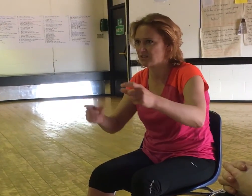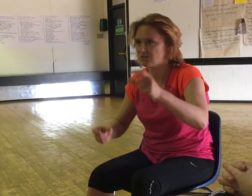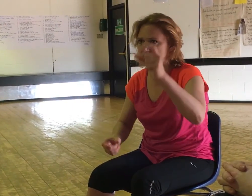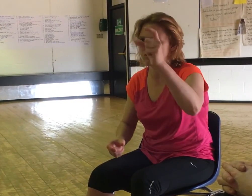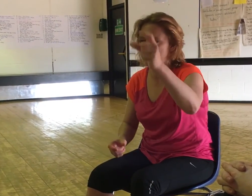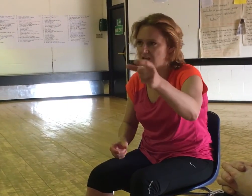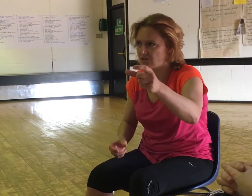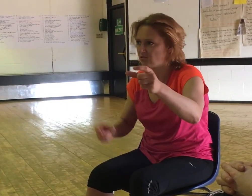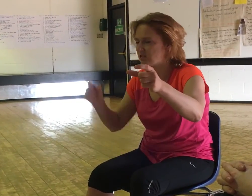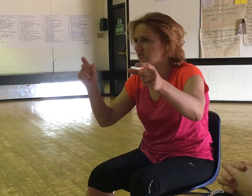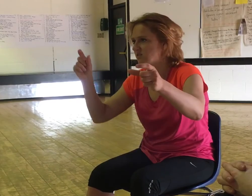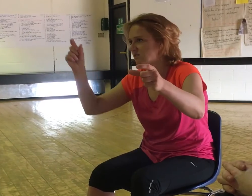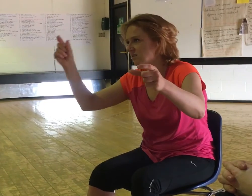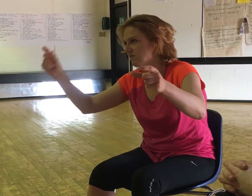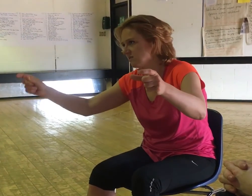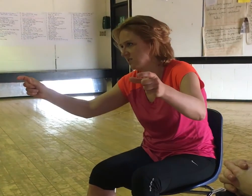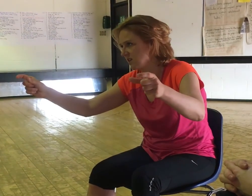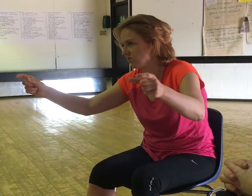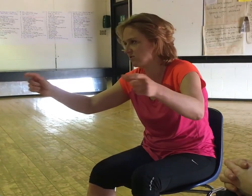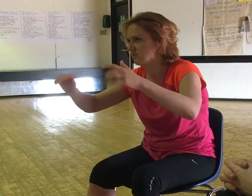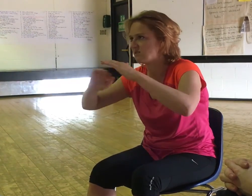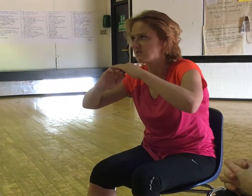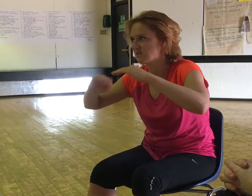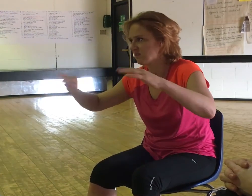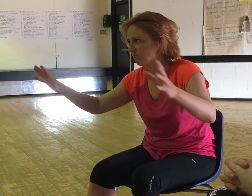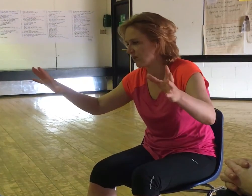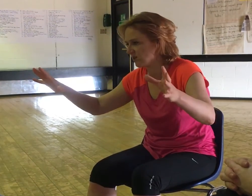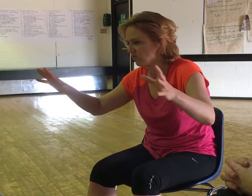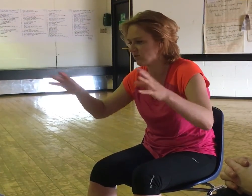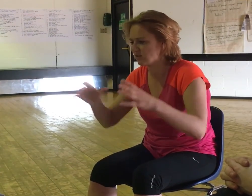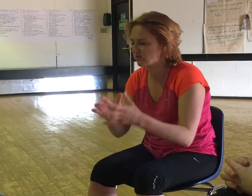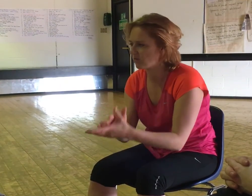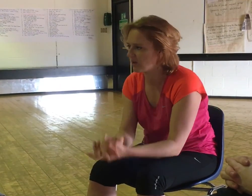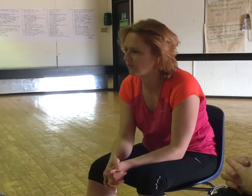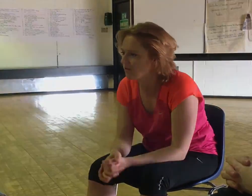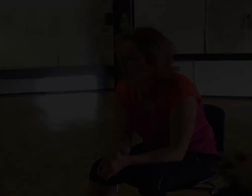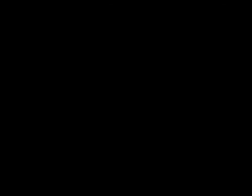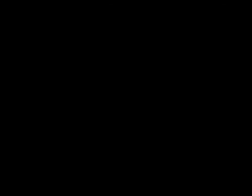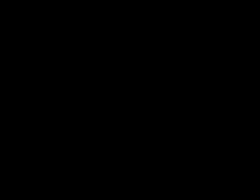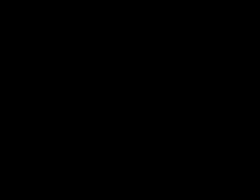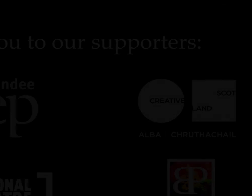segregating them into hearing audience, seeing audience, blind audience, or whatever.